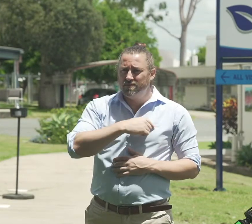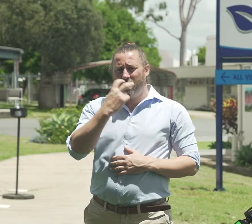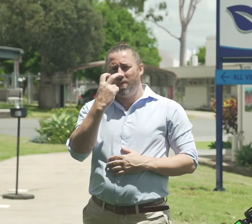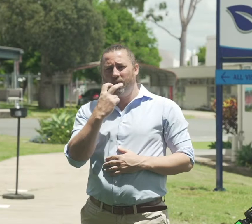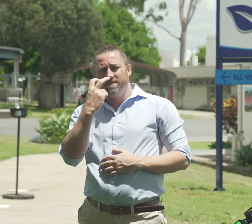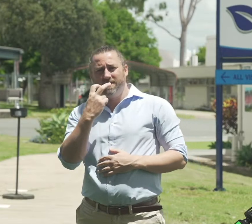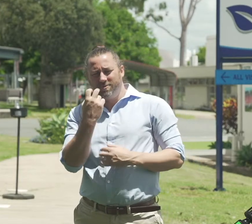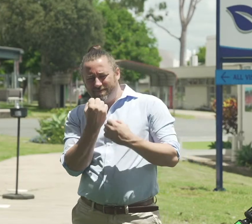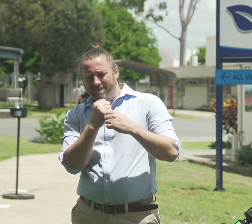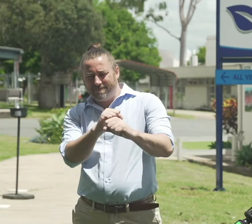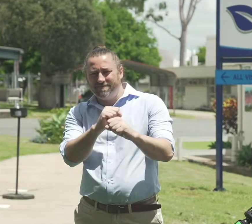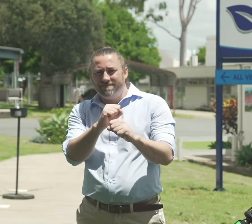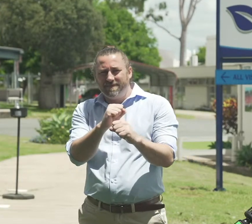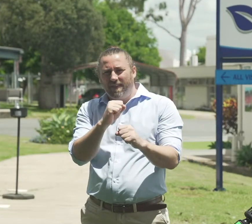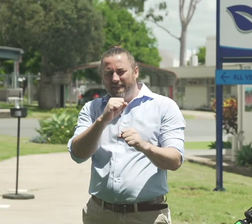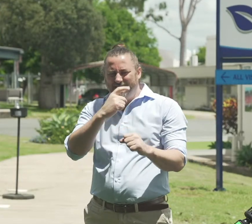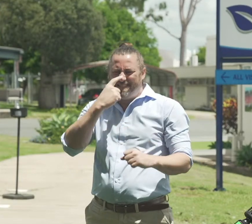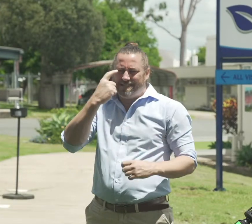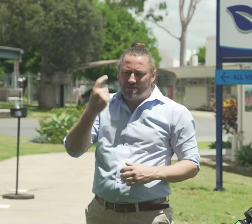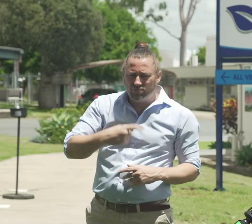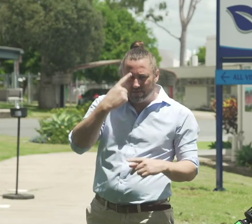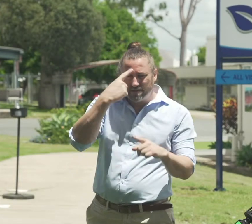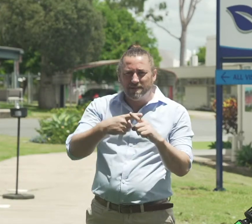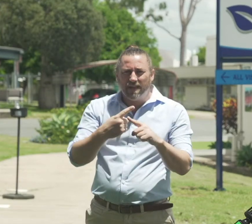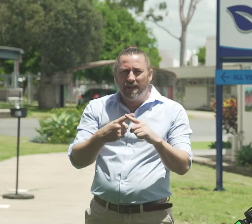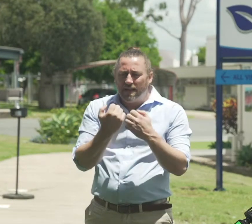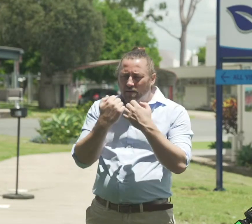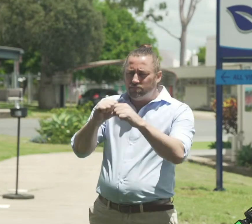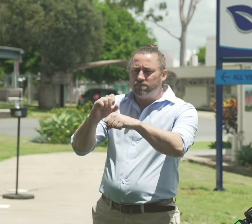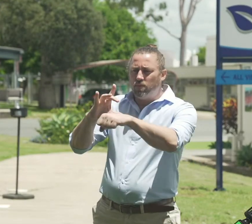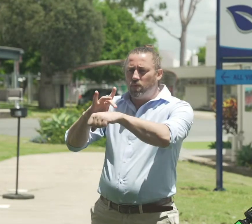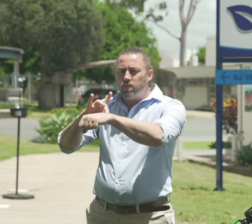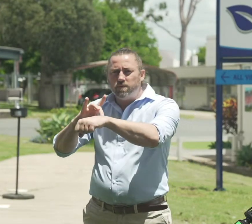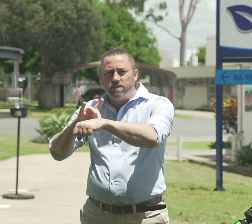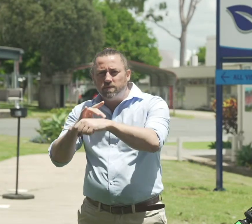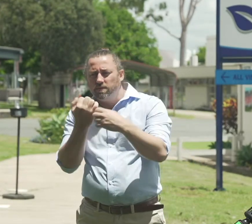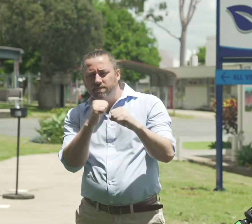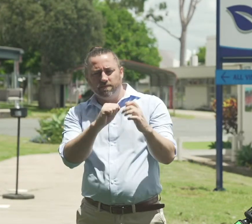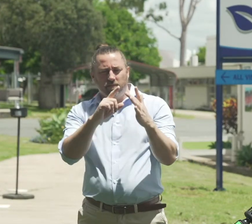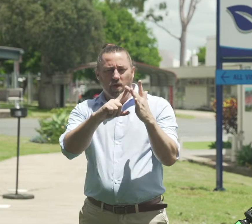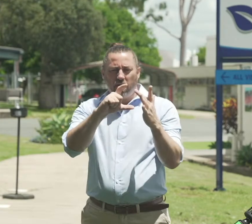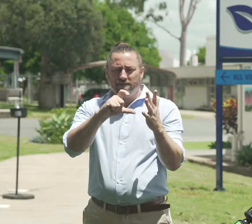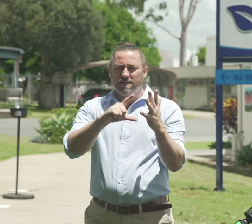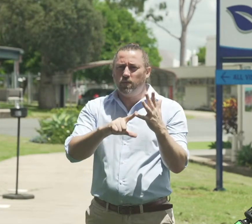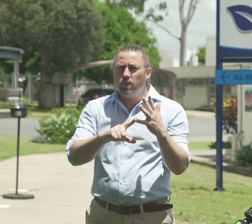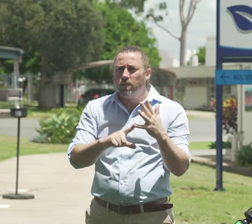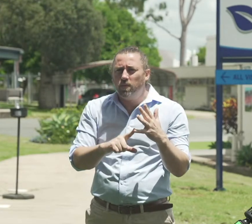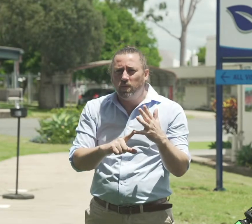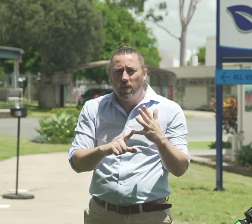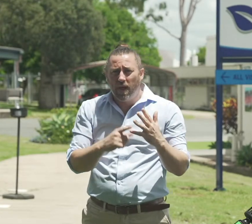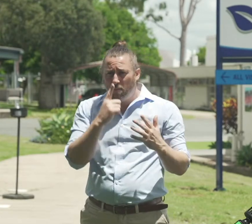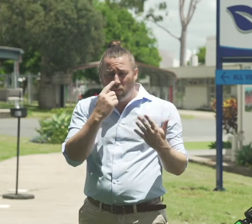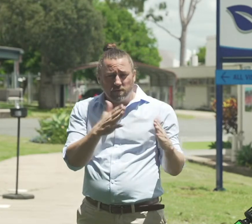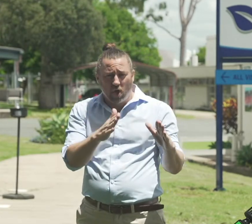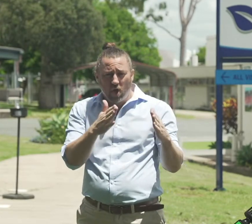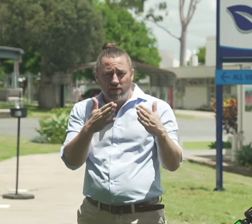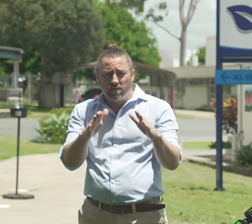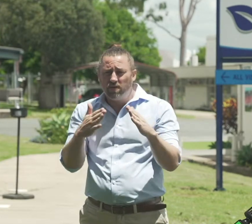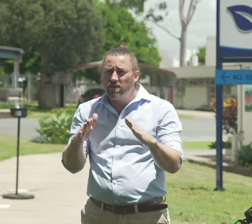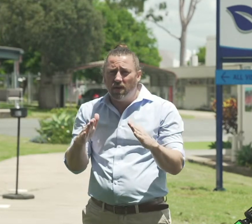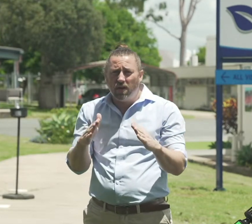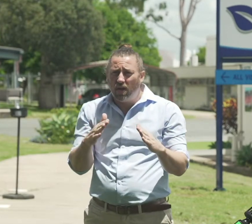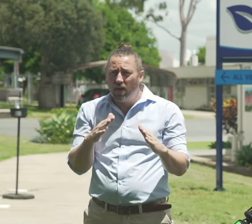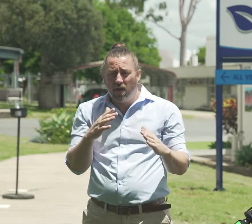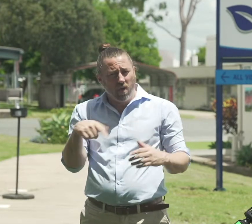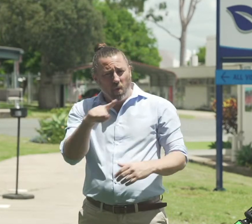severe disease, hospitalisation, intensive care admission and death. And I just cannot state this often